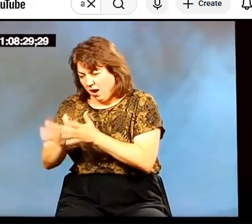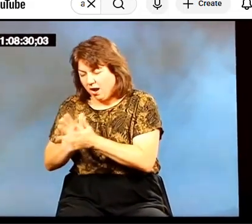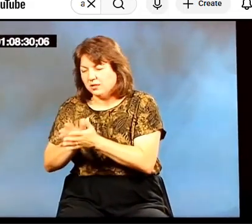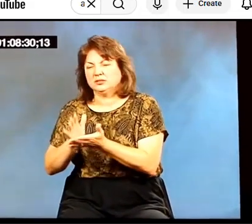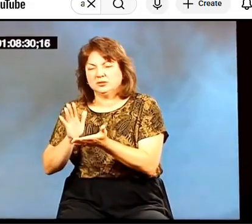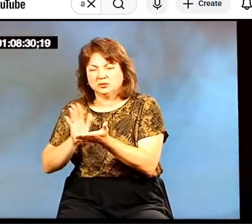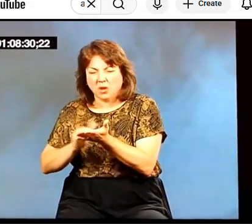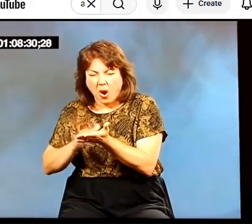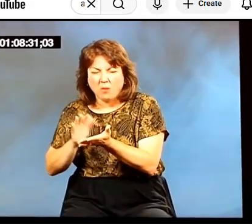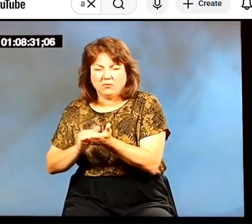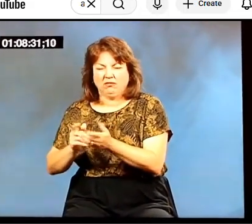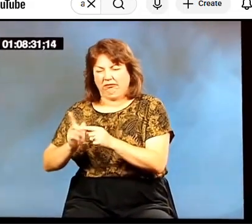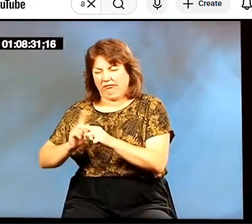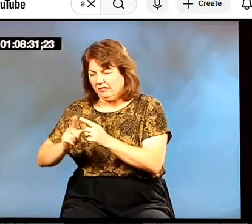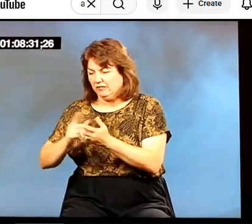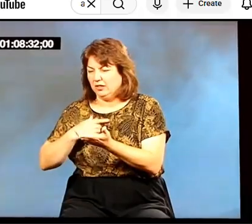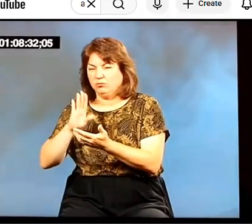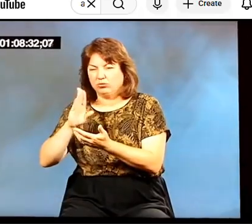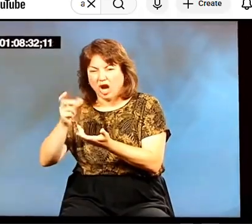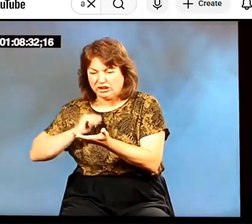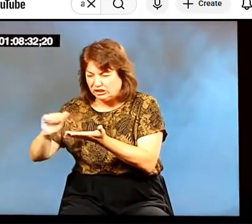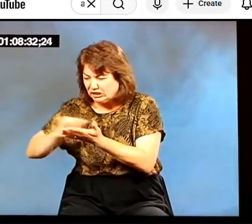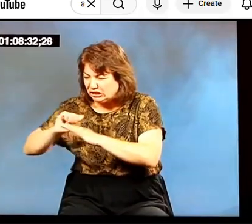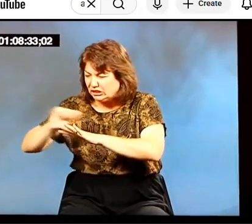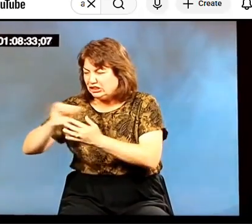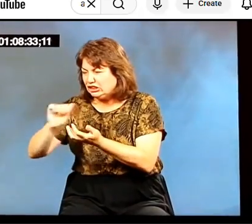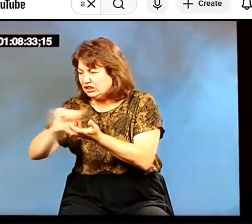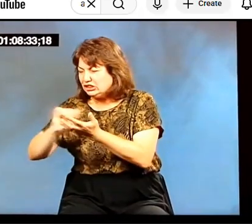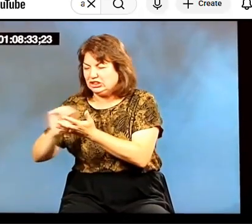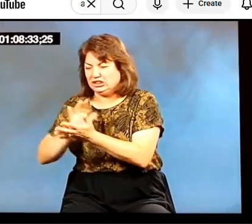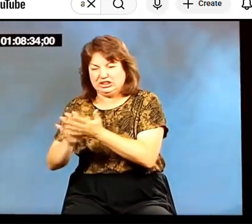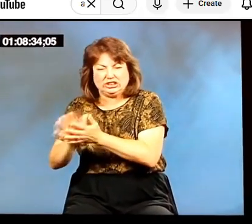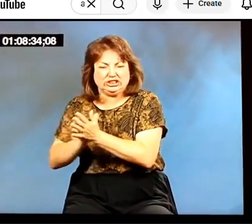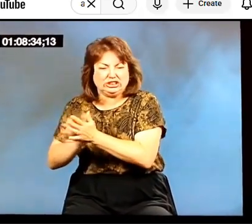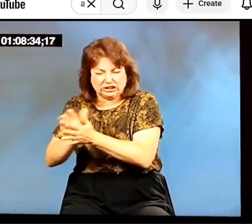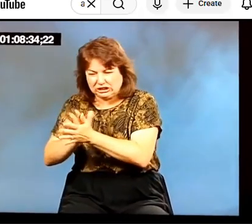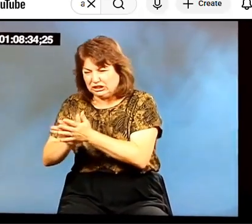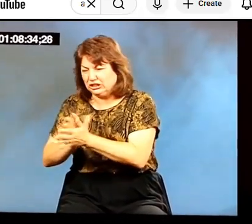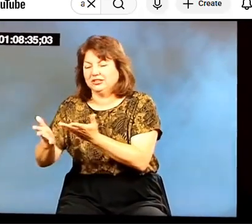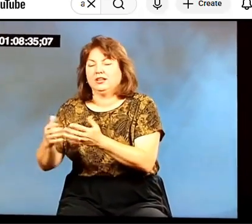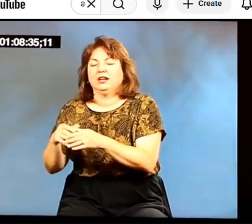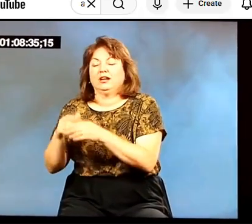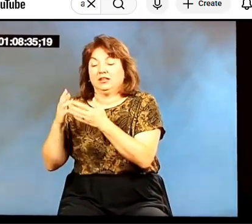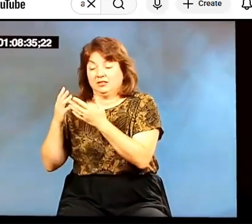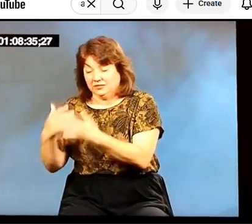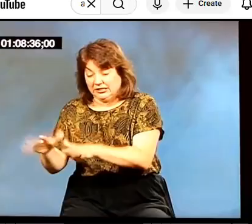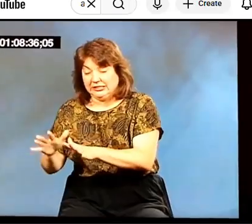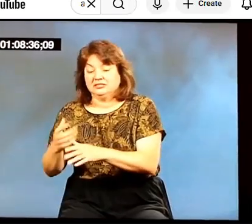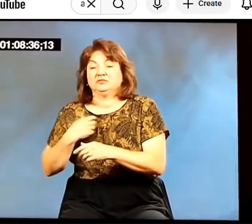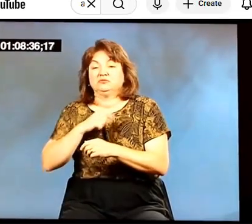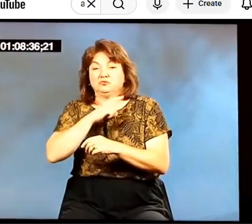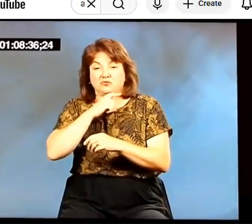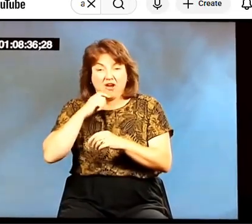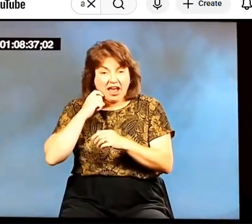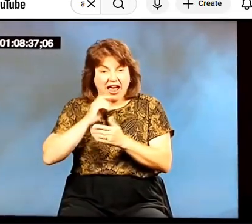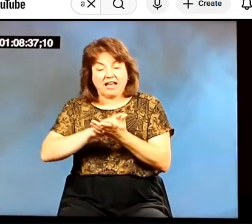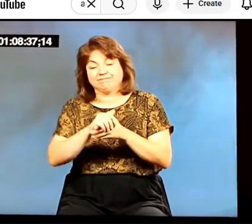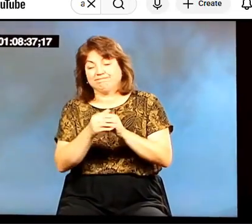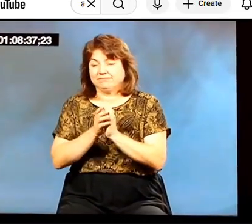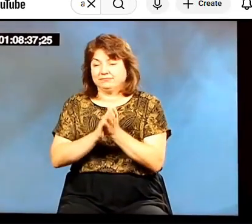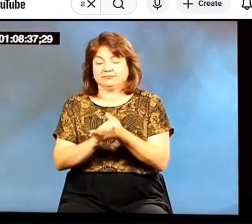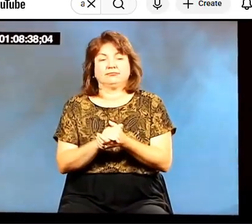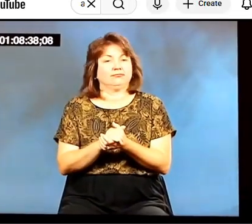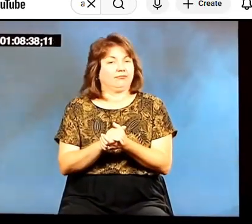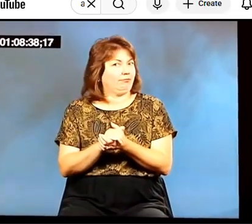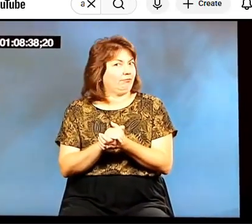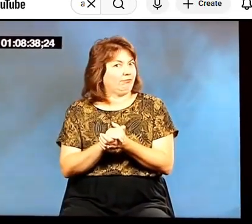uncomfortable. All right, I'm gonna stop. And went back to the sink and washed my hands. I used soap and I was scrubbing so